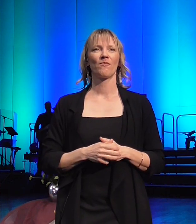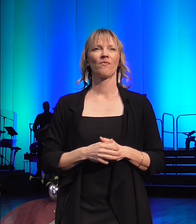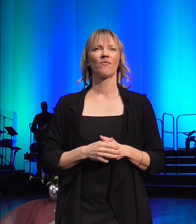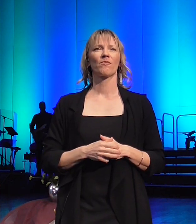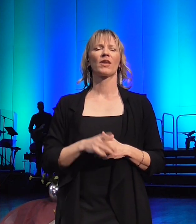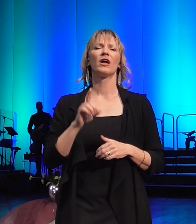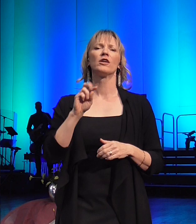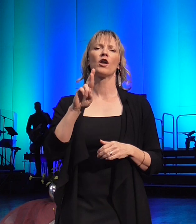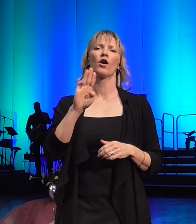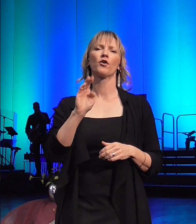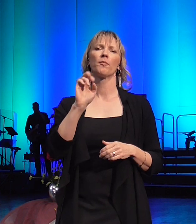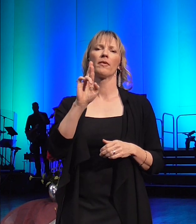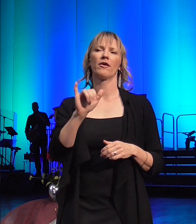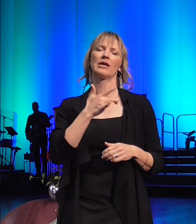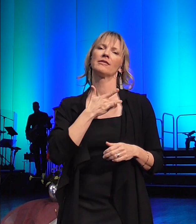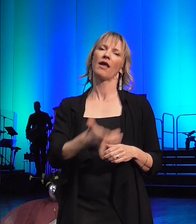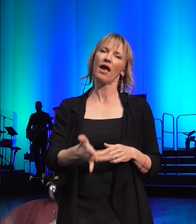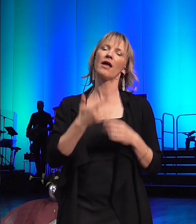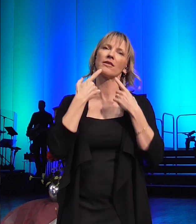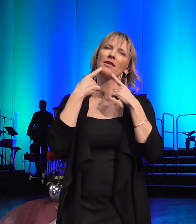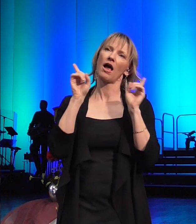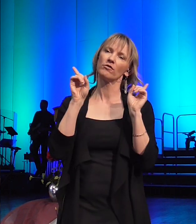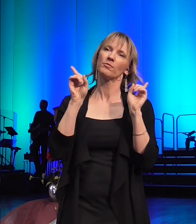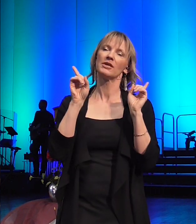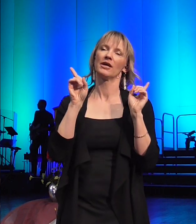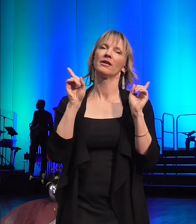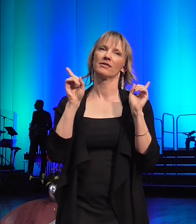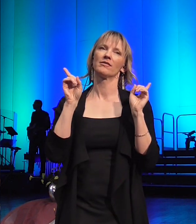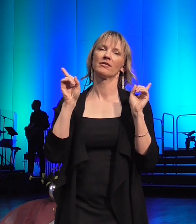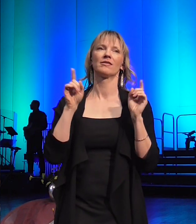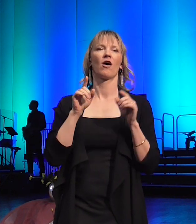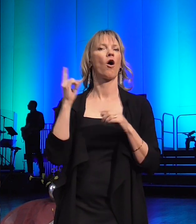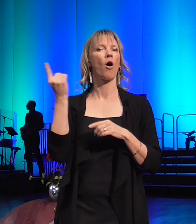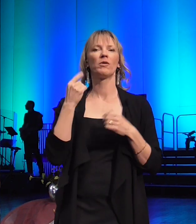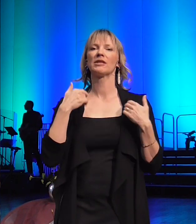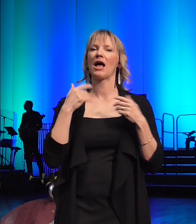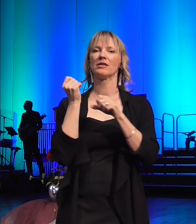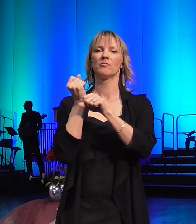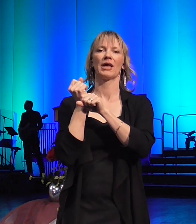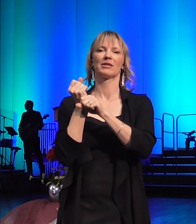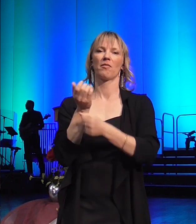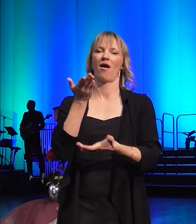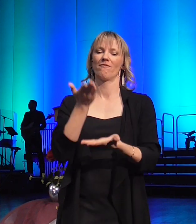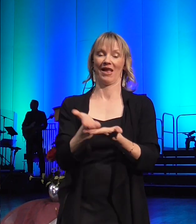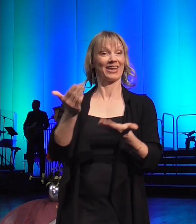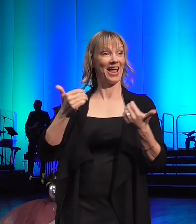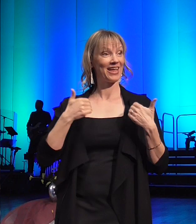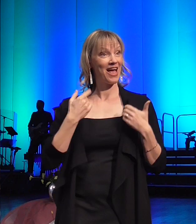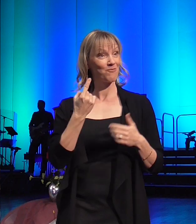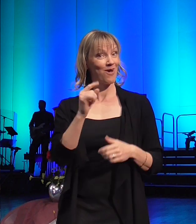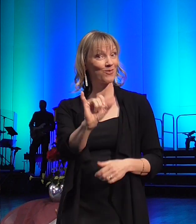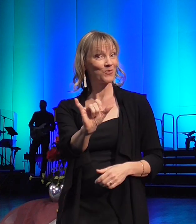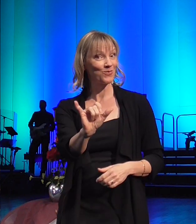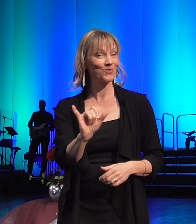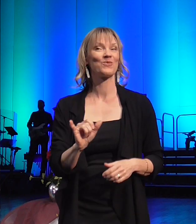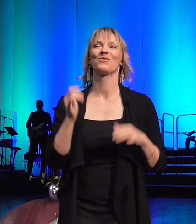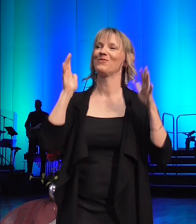And Dr. Barry usually is doing the announcements these days, and he always brings a baseball fact, and I have brought one too.